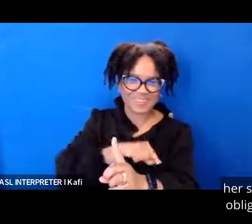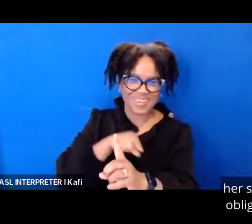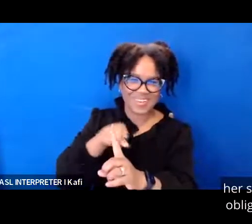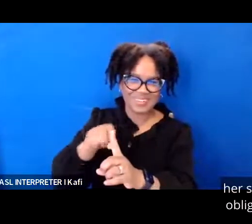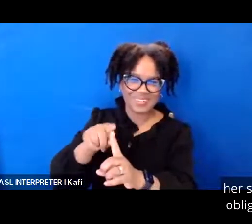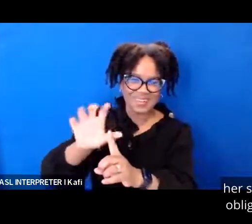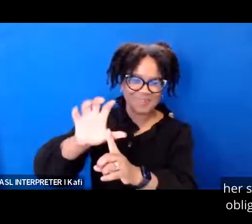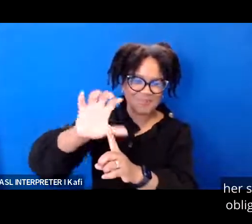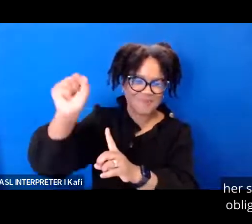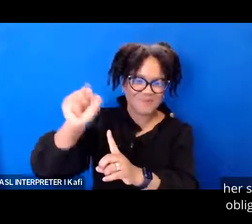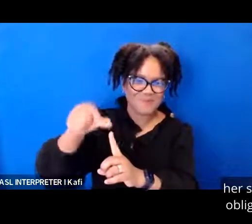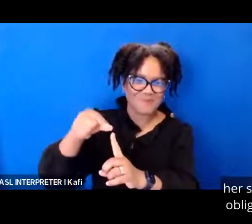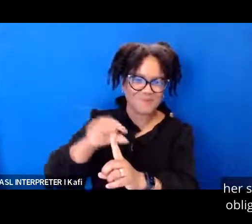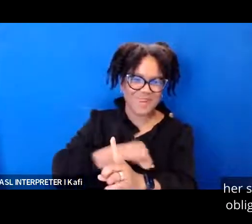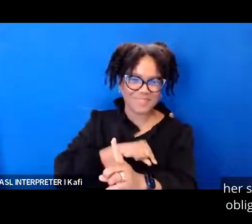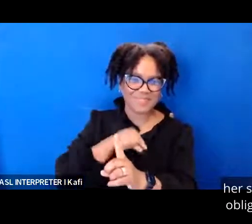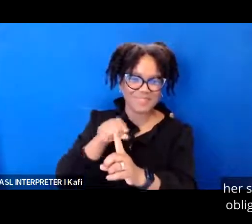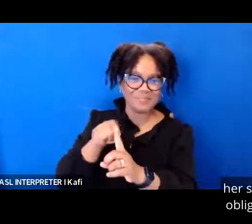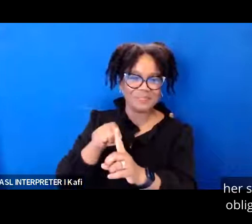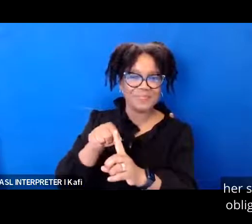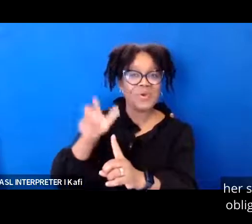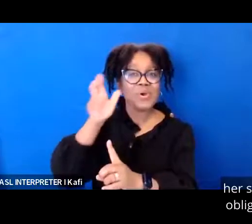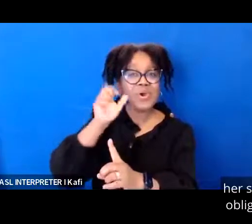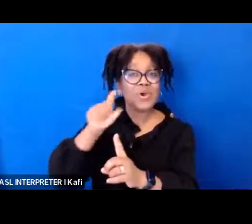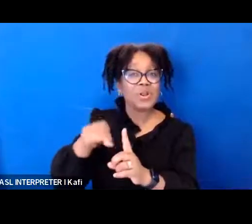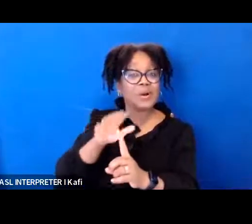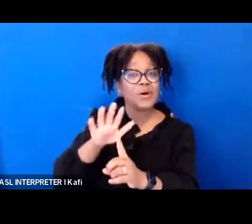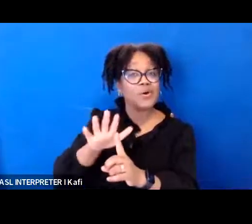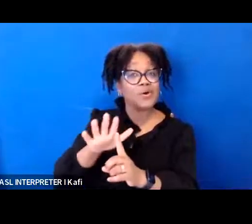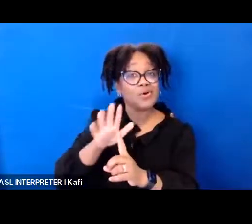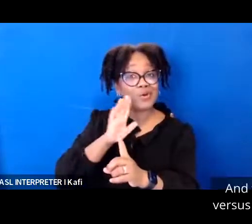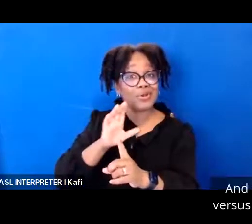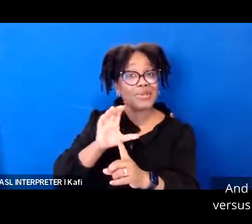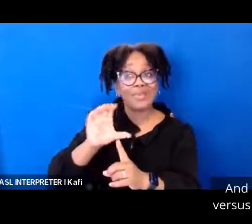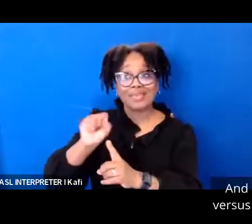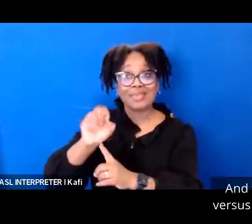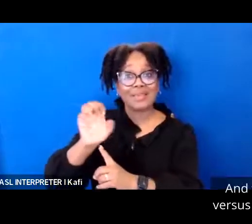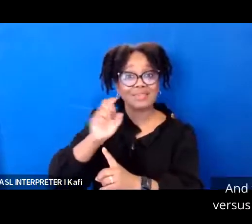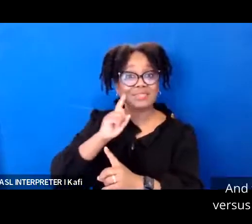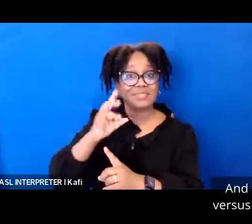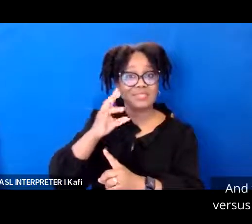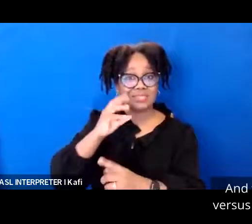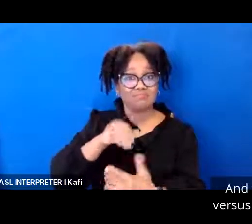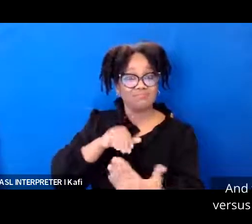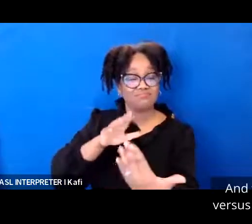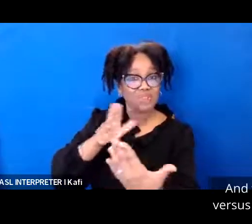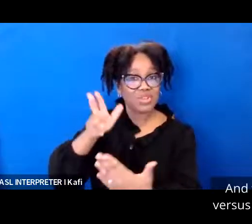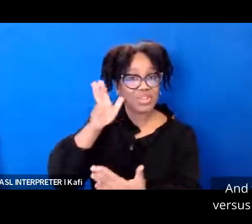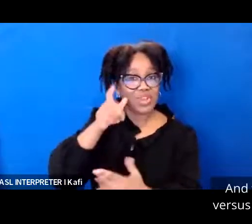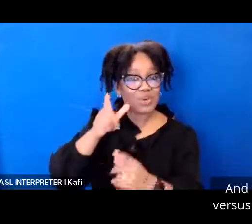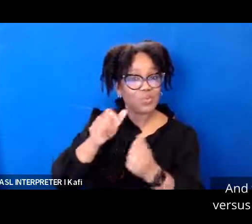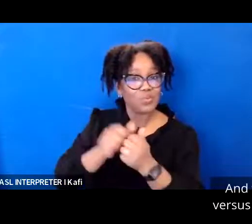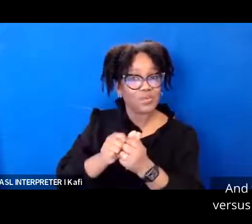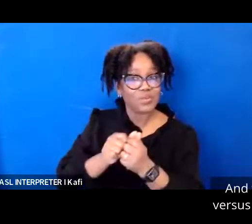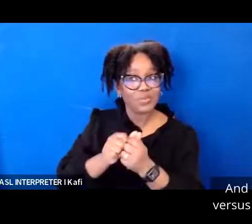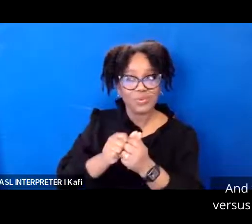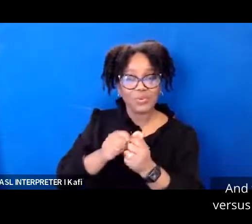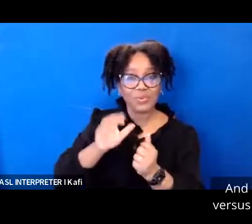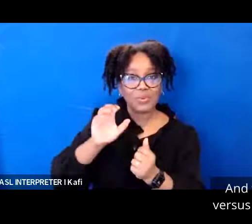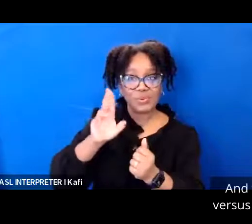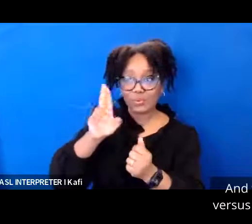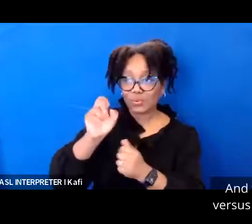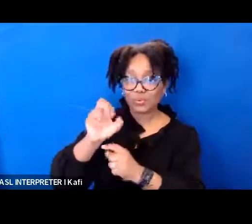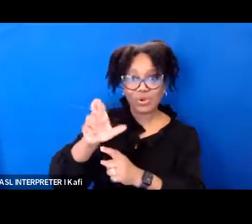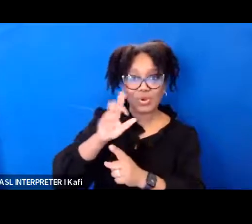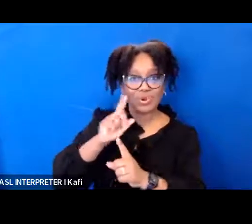uber has an obligation to be accessible and we heard about pierce versus the district of